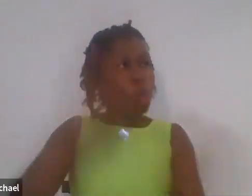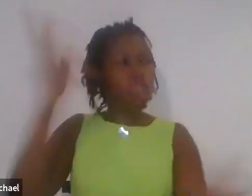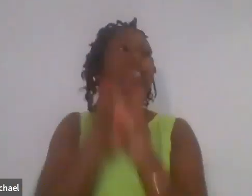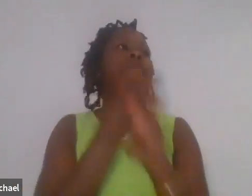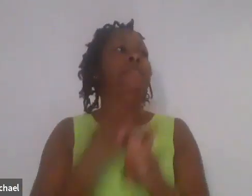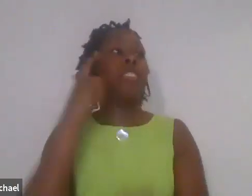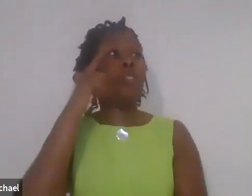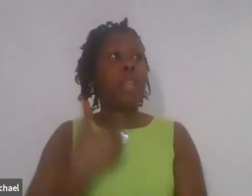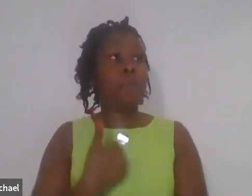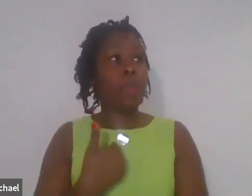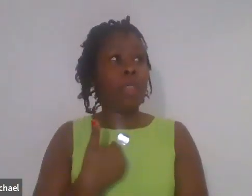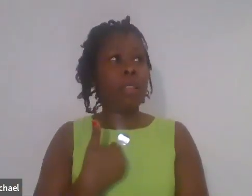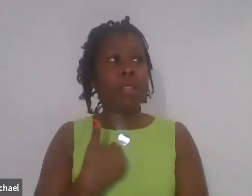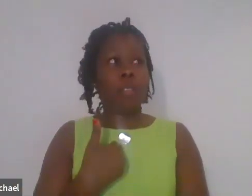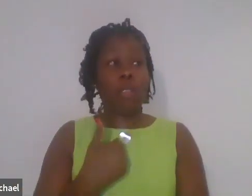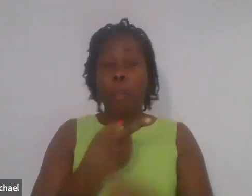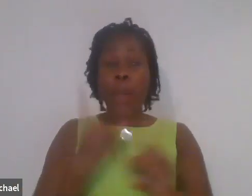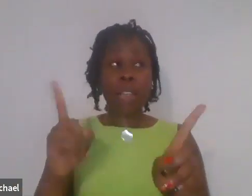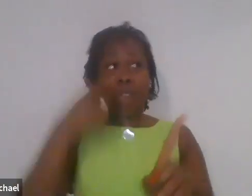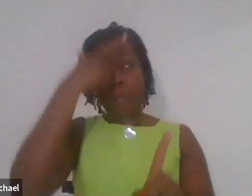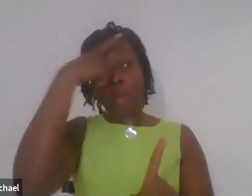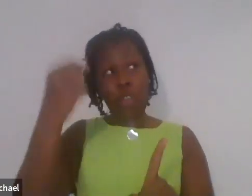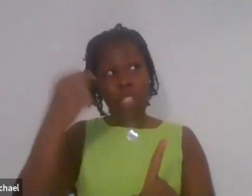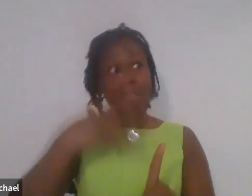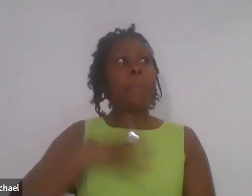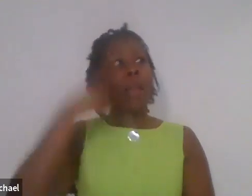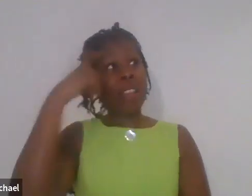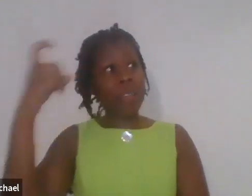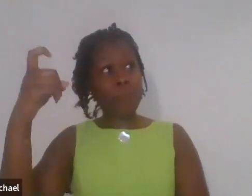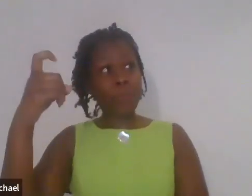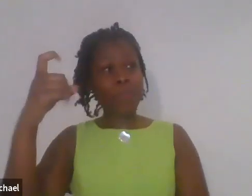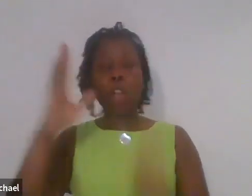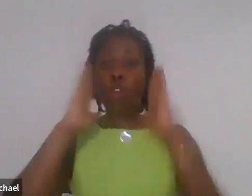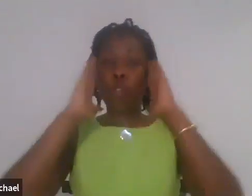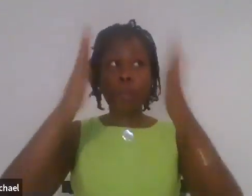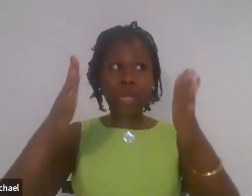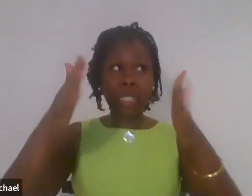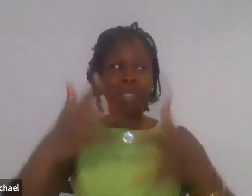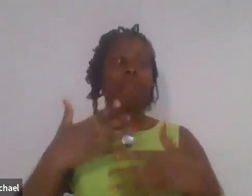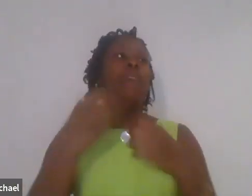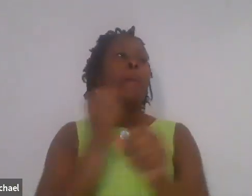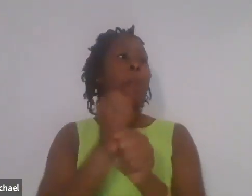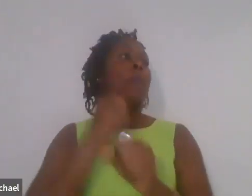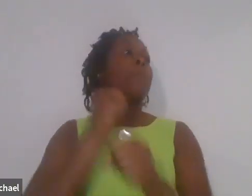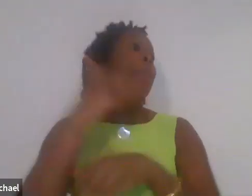life became more difficult actually for me. But because I still had a dream and a